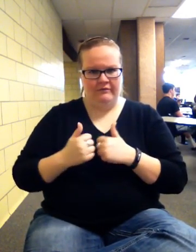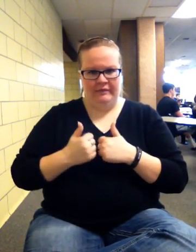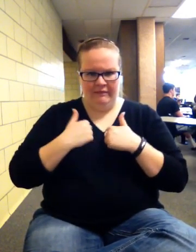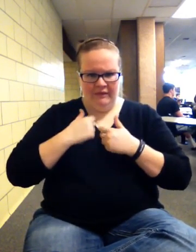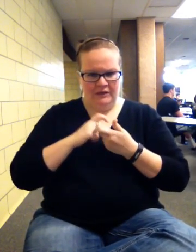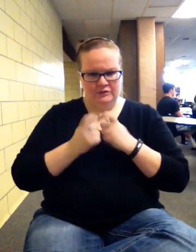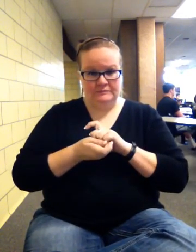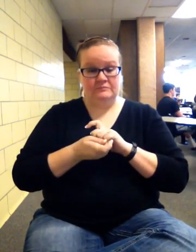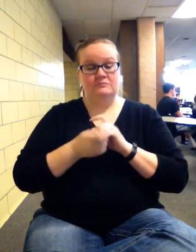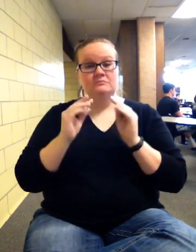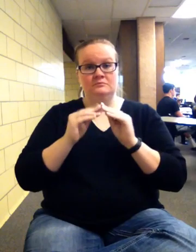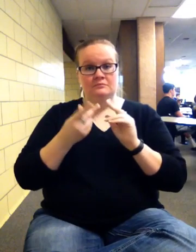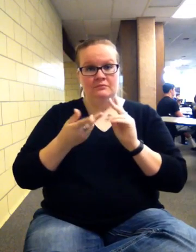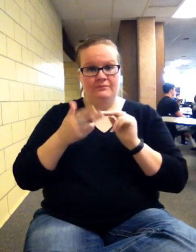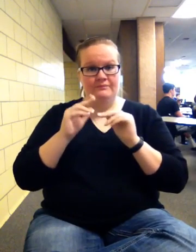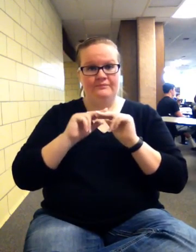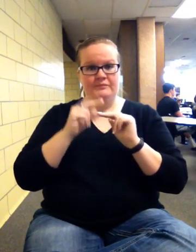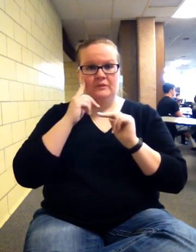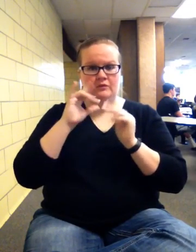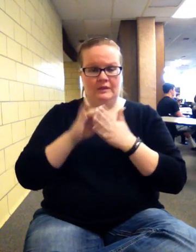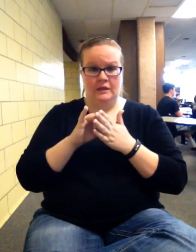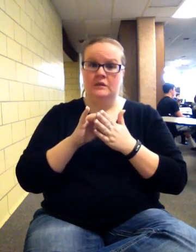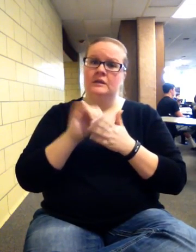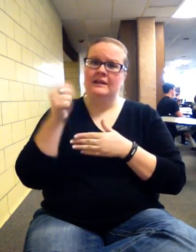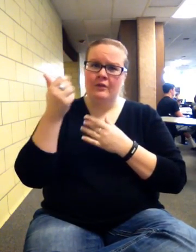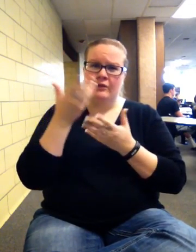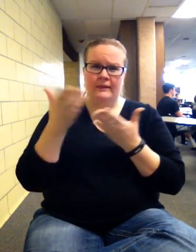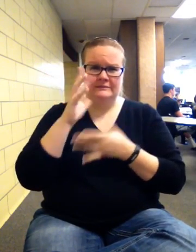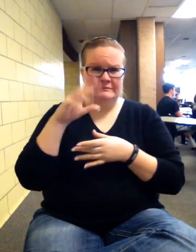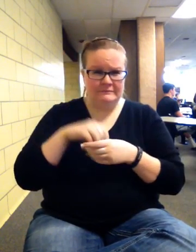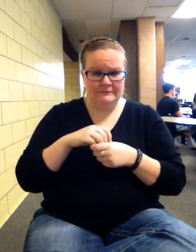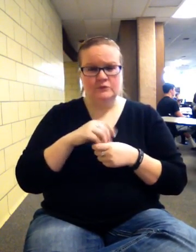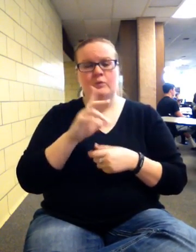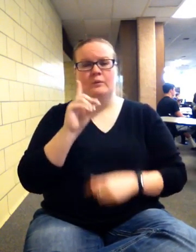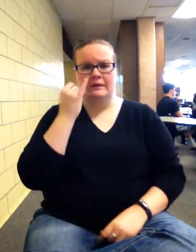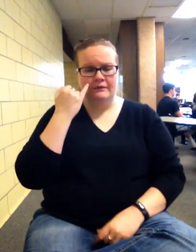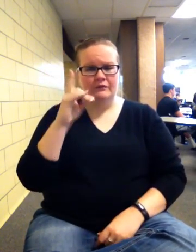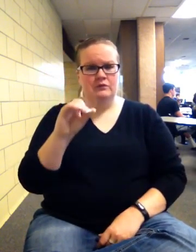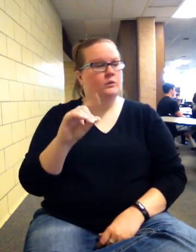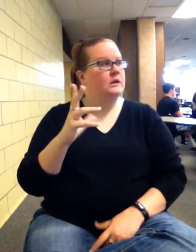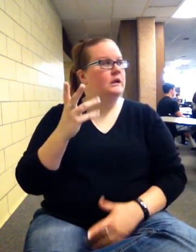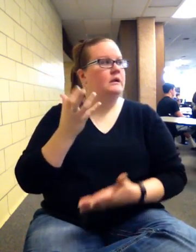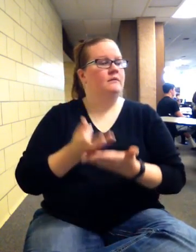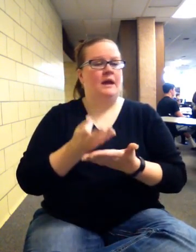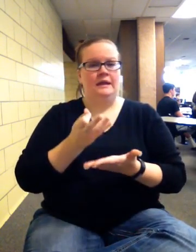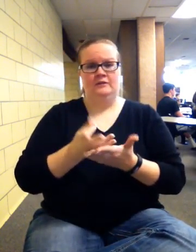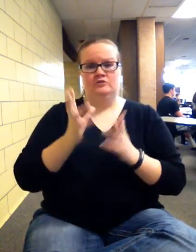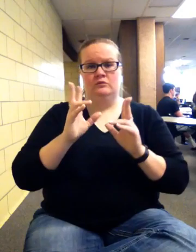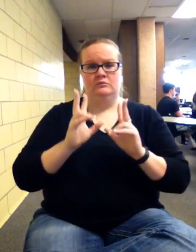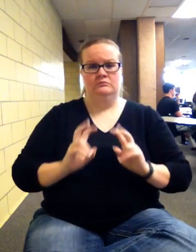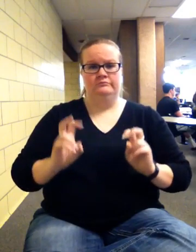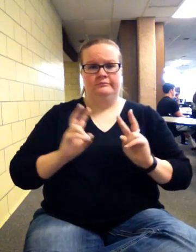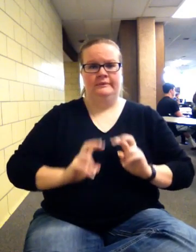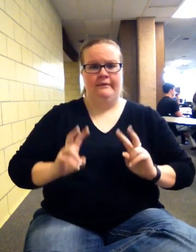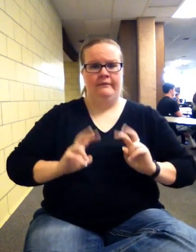And then other considerations start to come into play, too. So if you're doing a financial analysis of a machine, you really